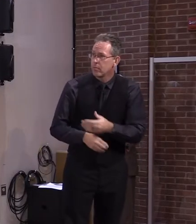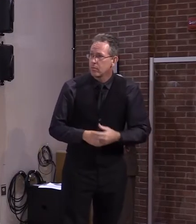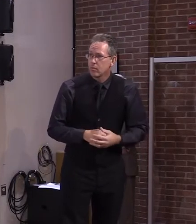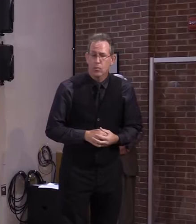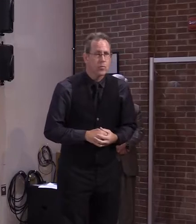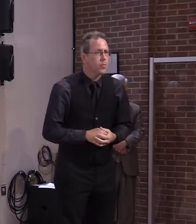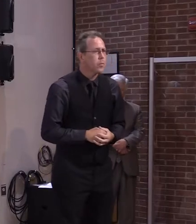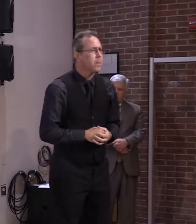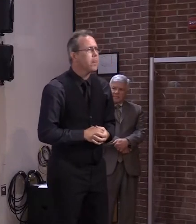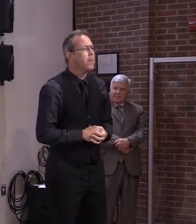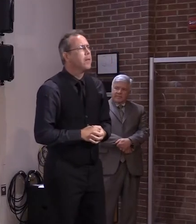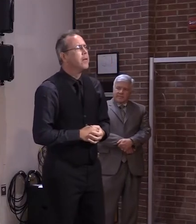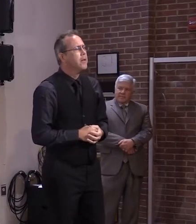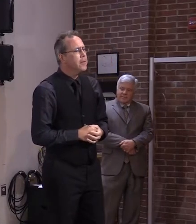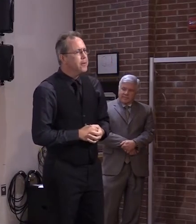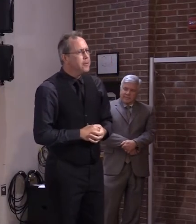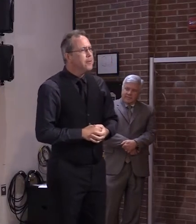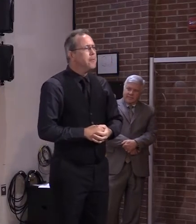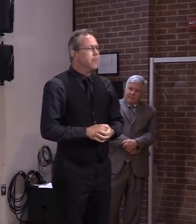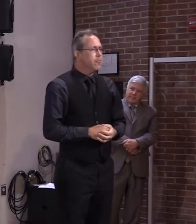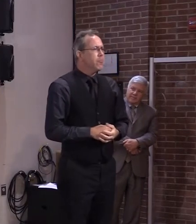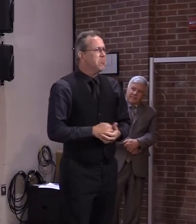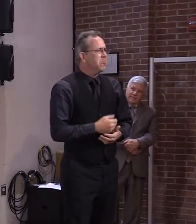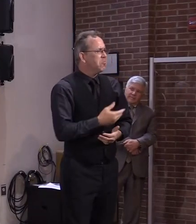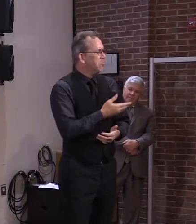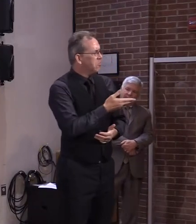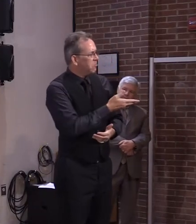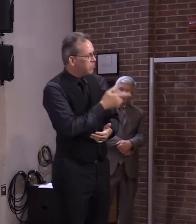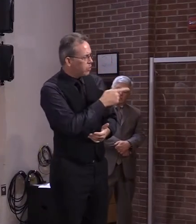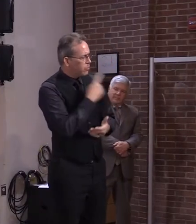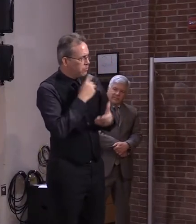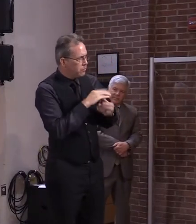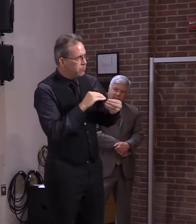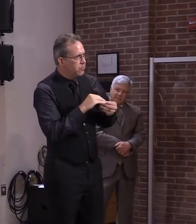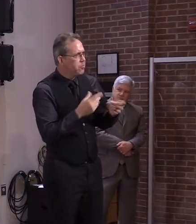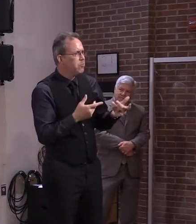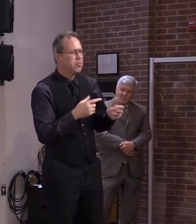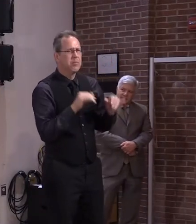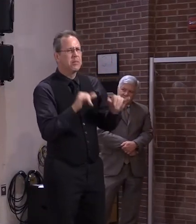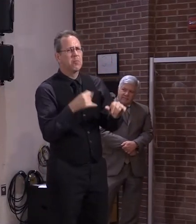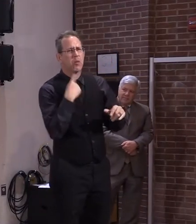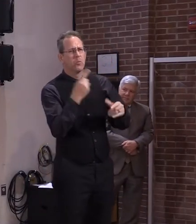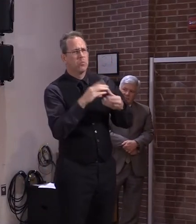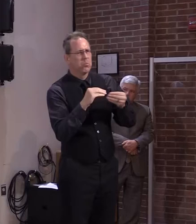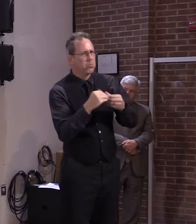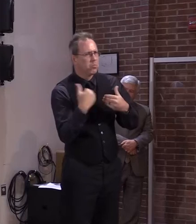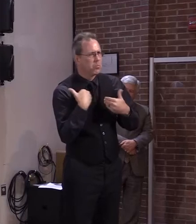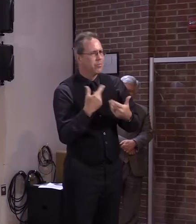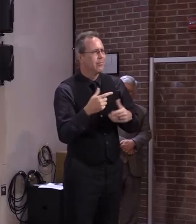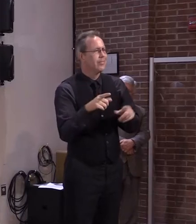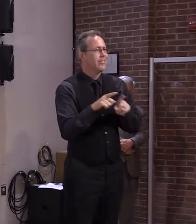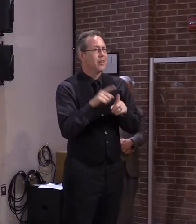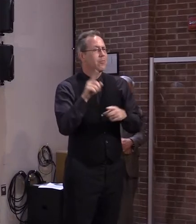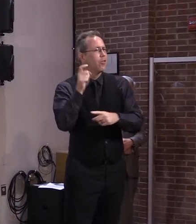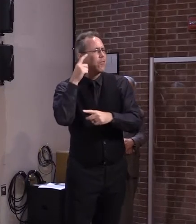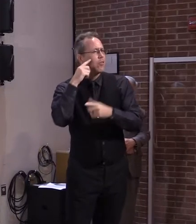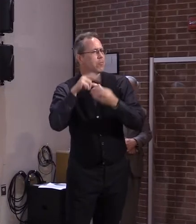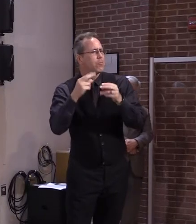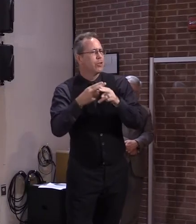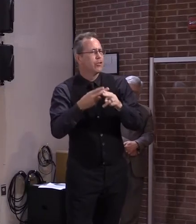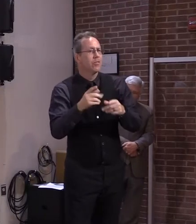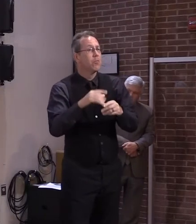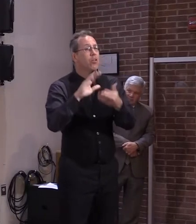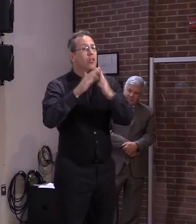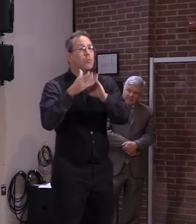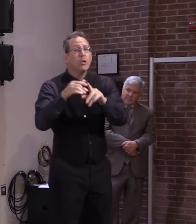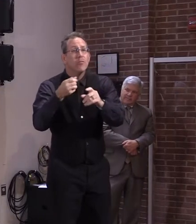I just say what we've seen all along. I think that the cases in school parallel the cases in communities. You know, it's still been our